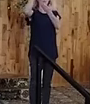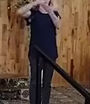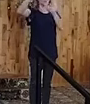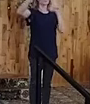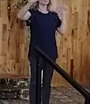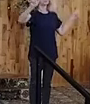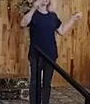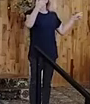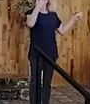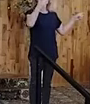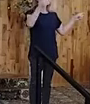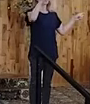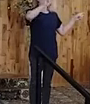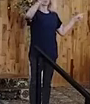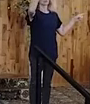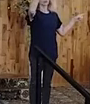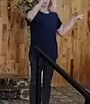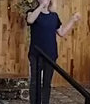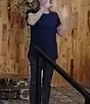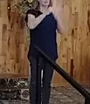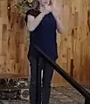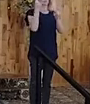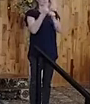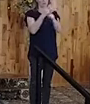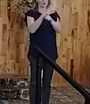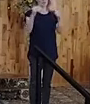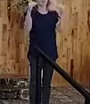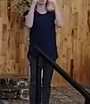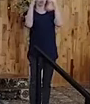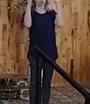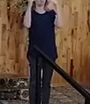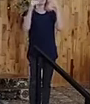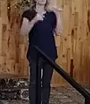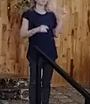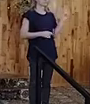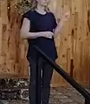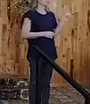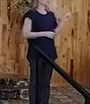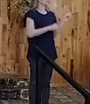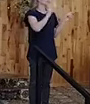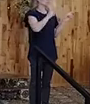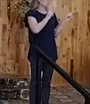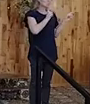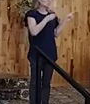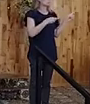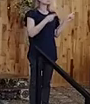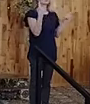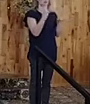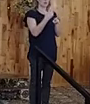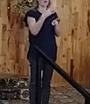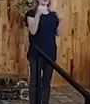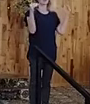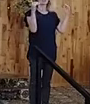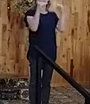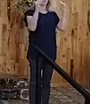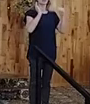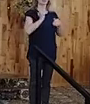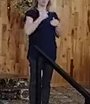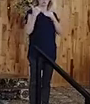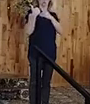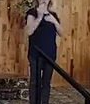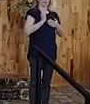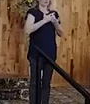Let us give thanks to the Lord our God. He is right and just. It is truly right and just, our duty and